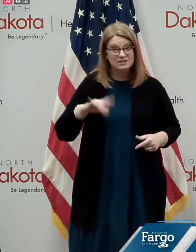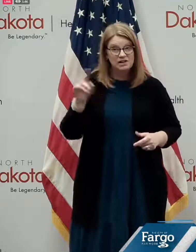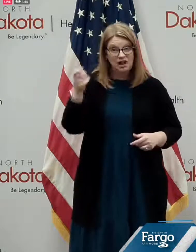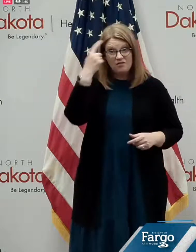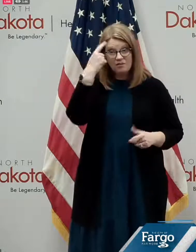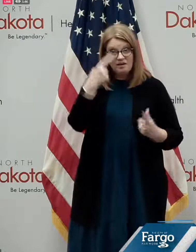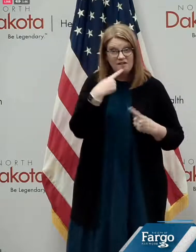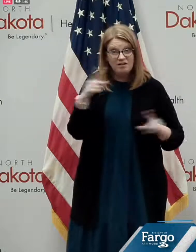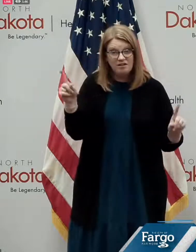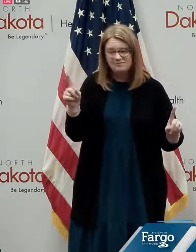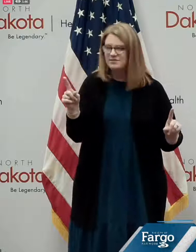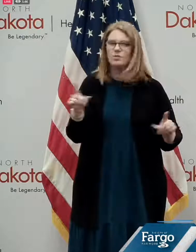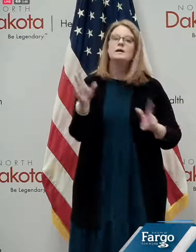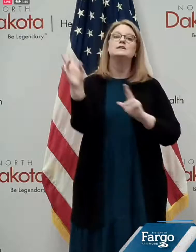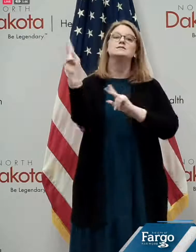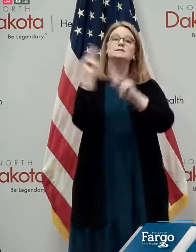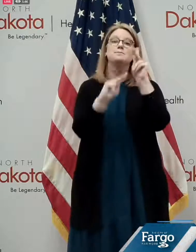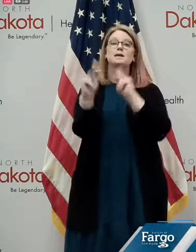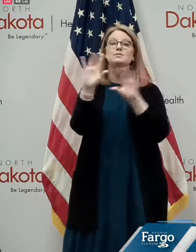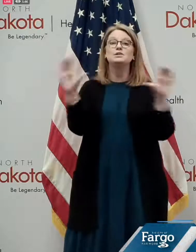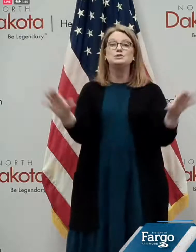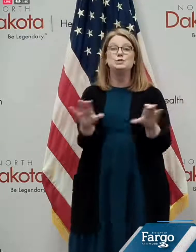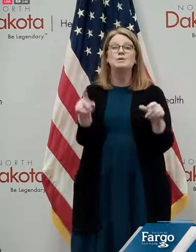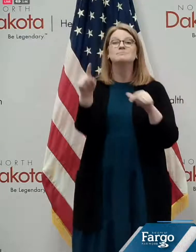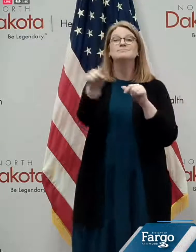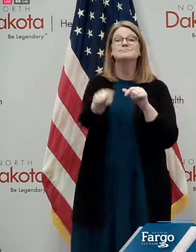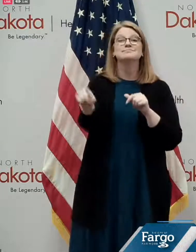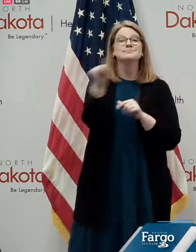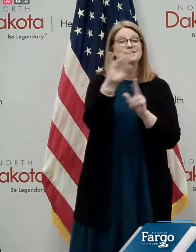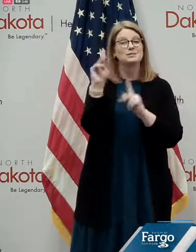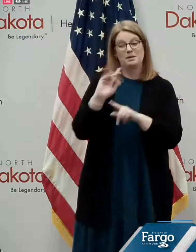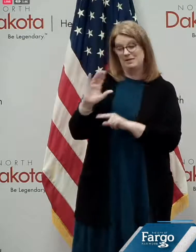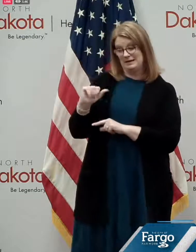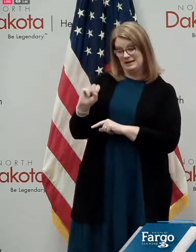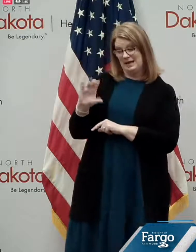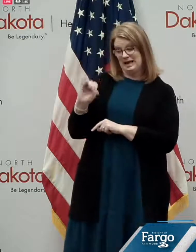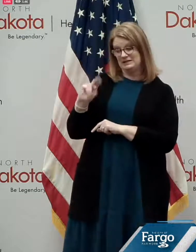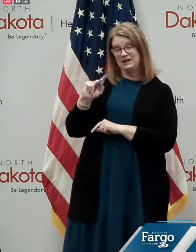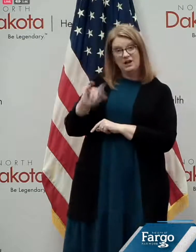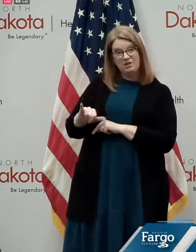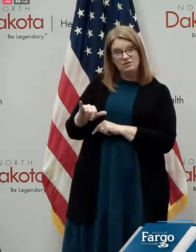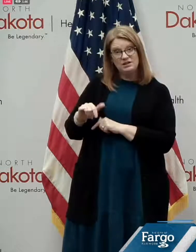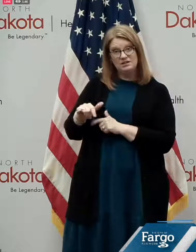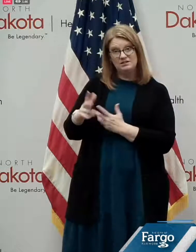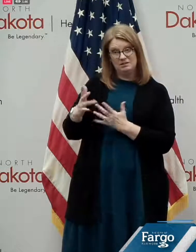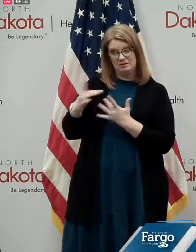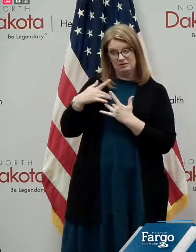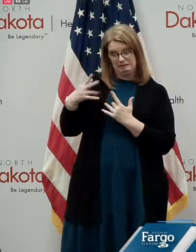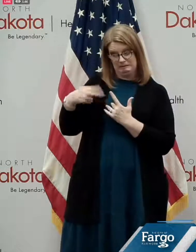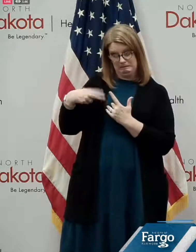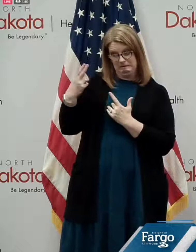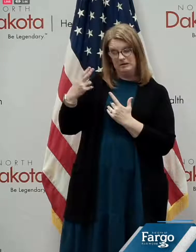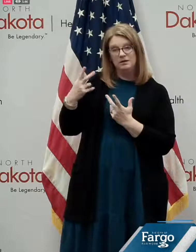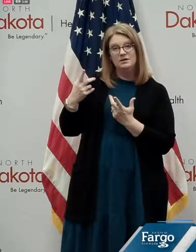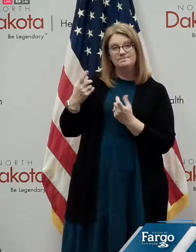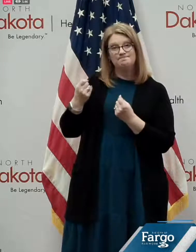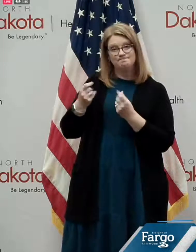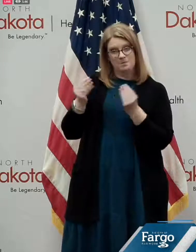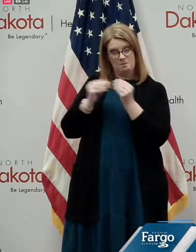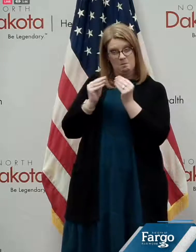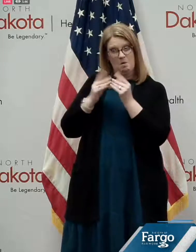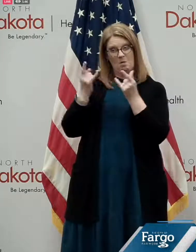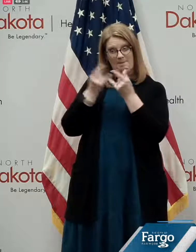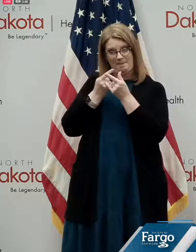people do. And so we're asking people, just as the people in Cass County did when things were high, you saw a lot more